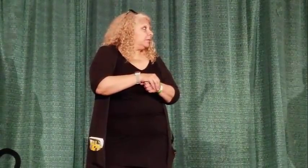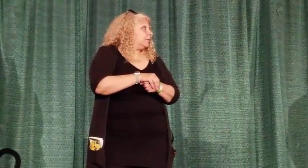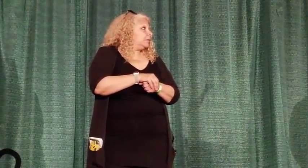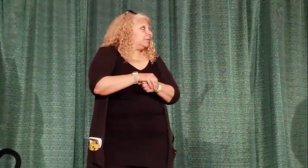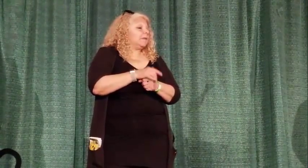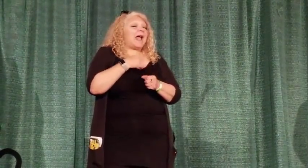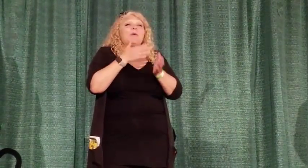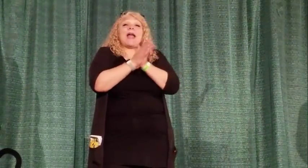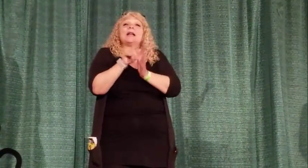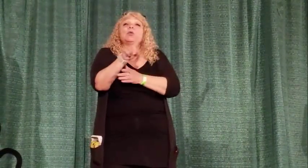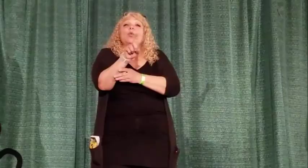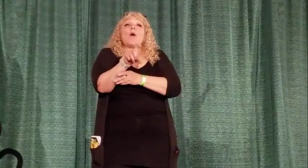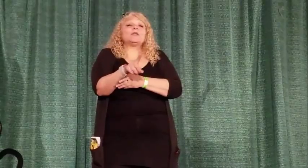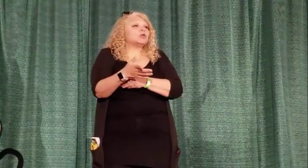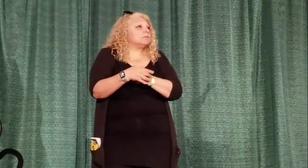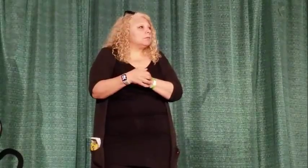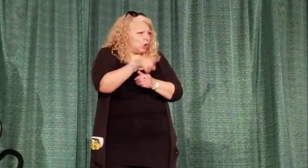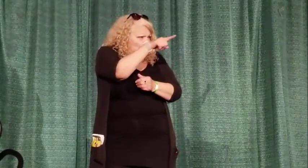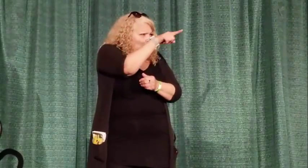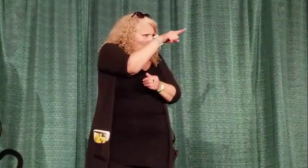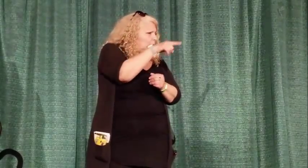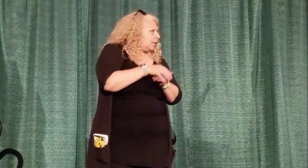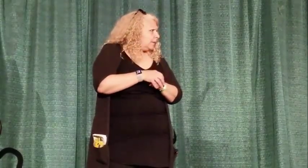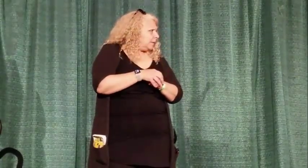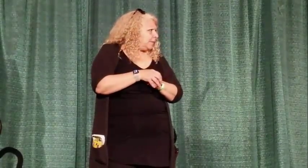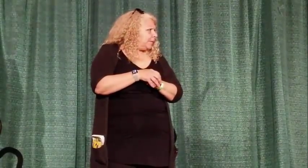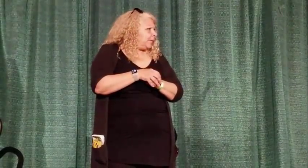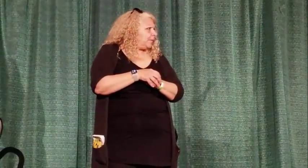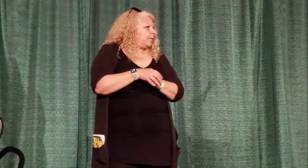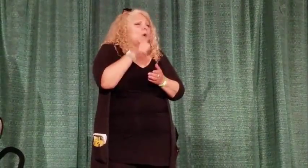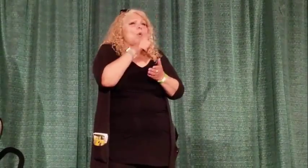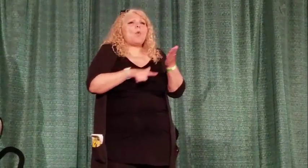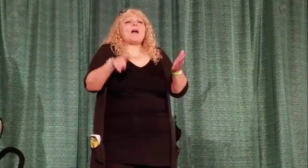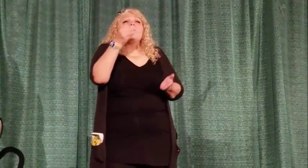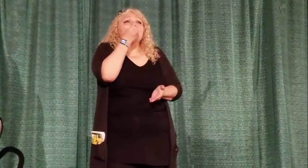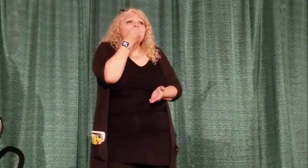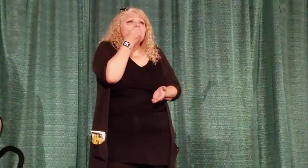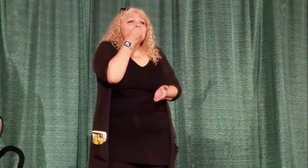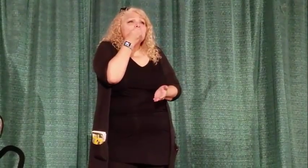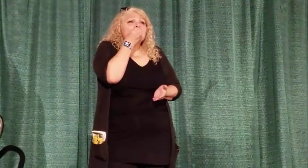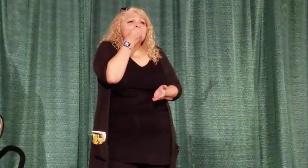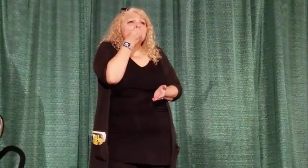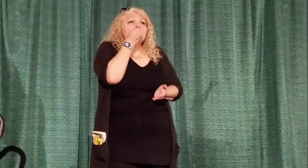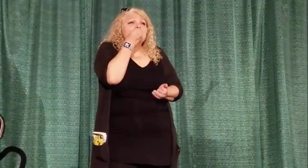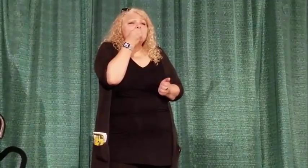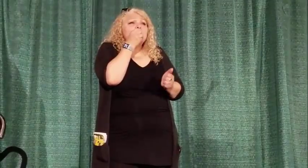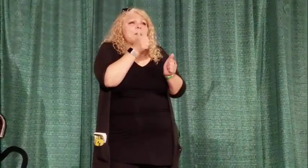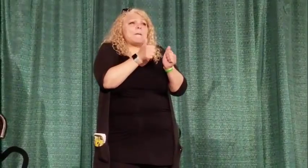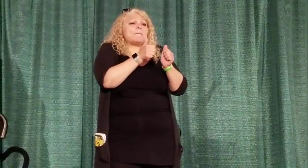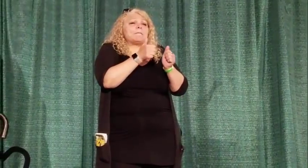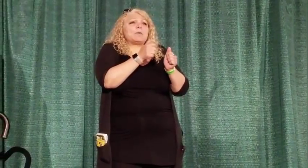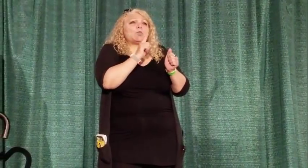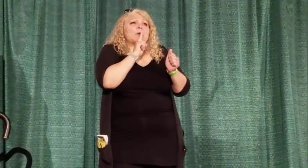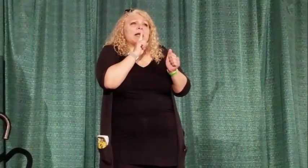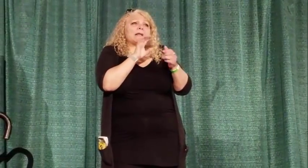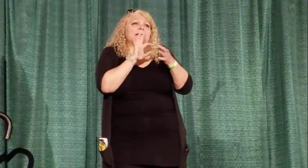Let me ask you a question. You. What's the food most closely linked with